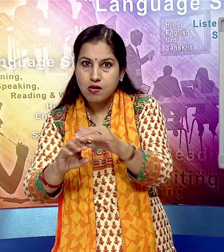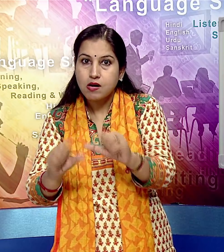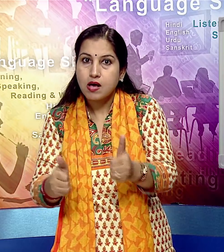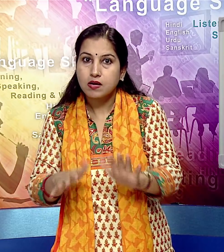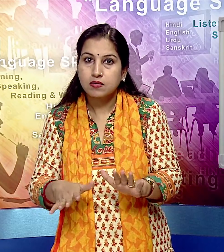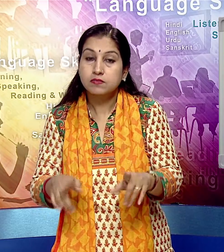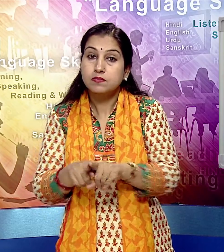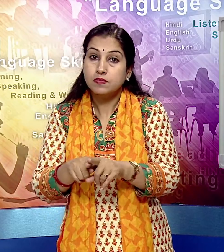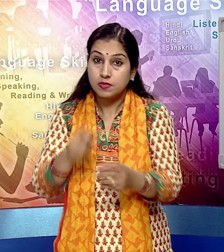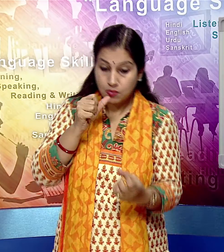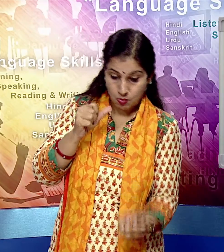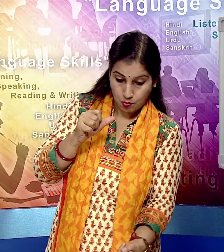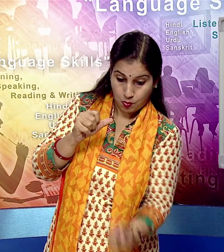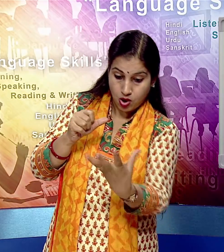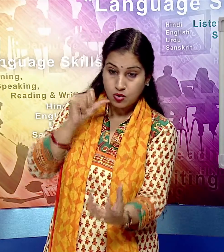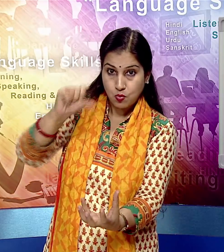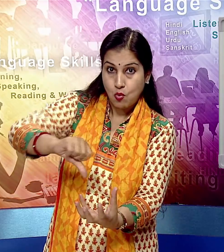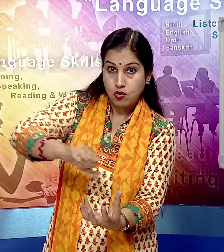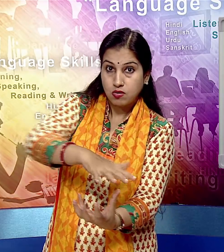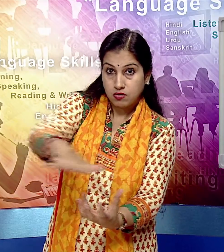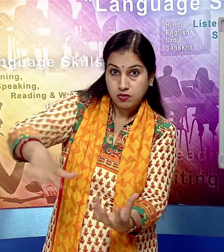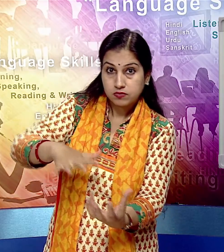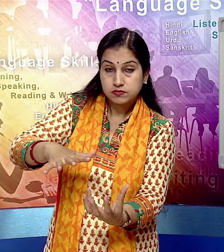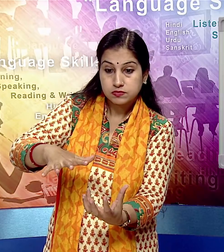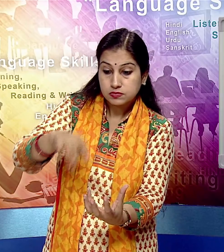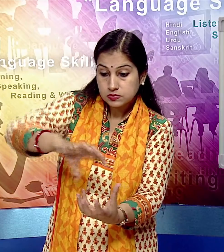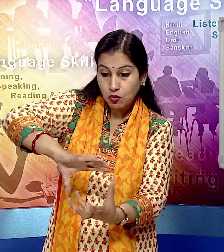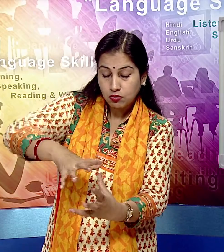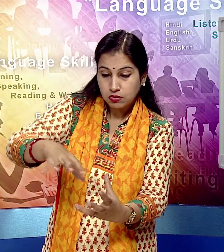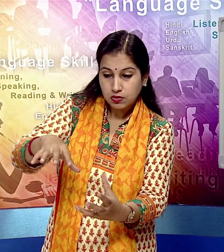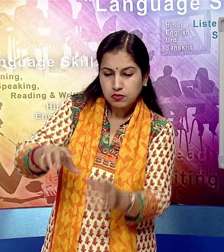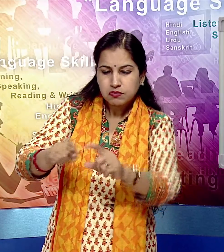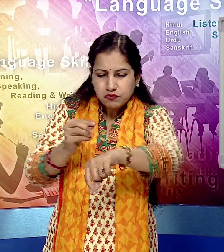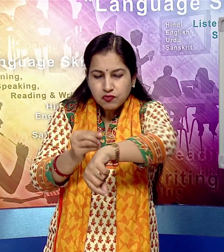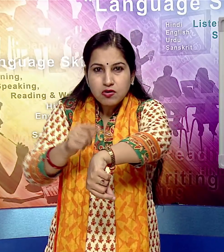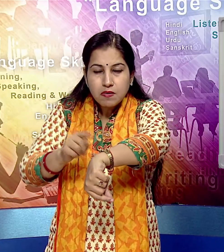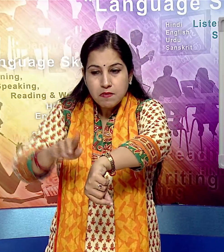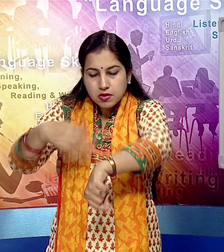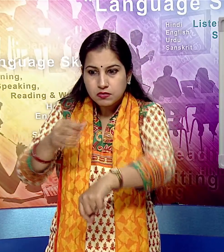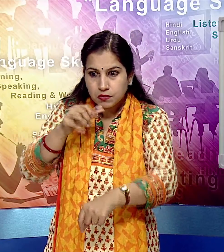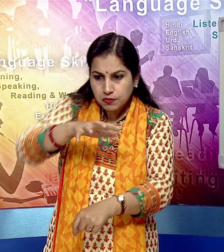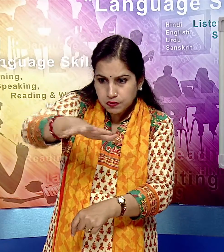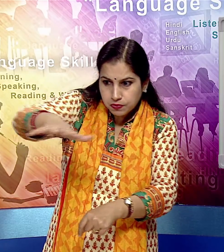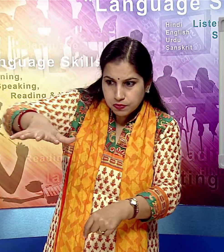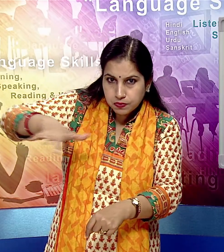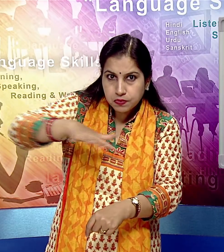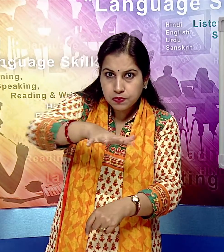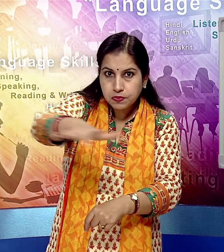On boiling of water, steam generates and the food kept in surrounding cooks